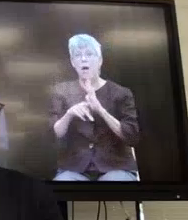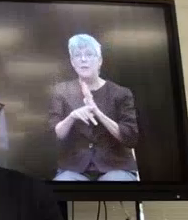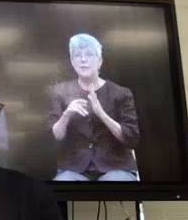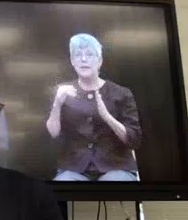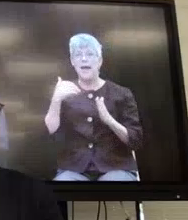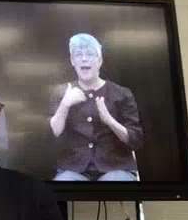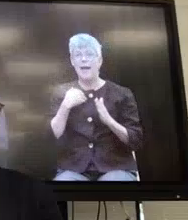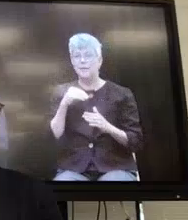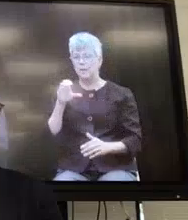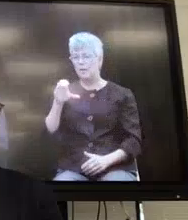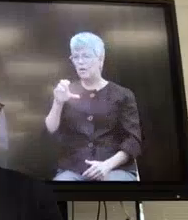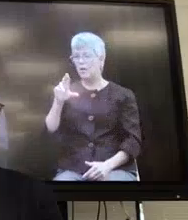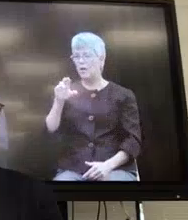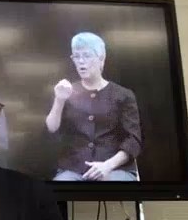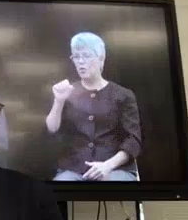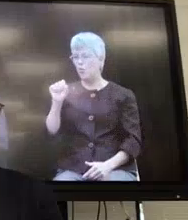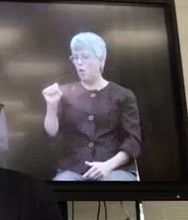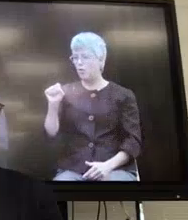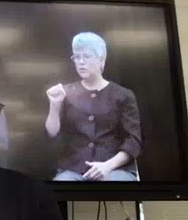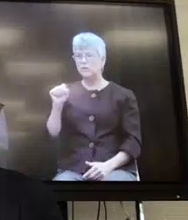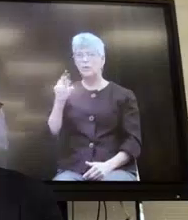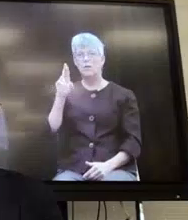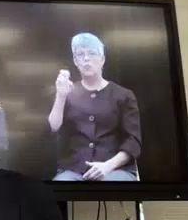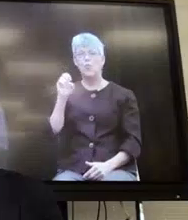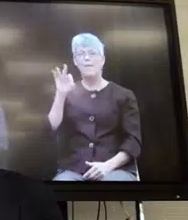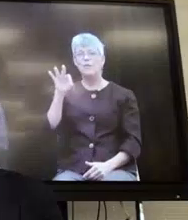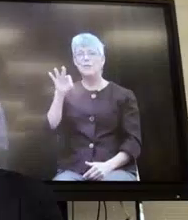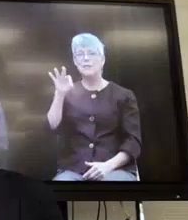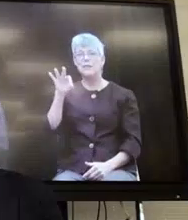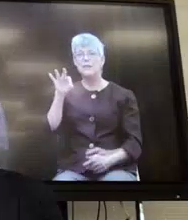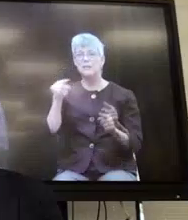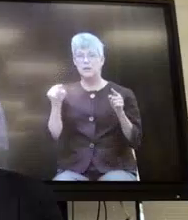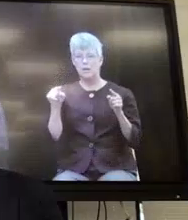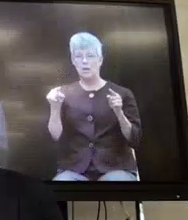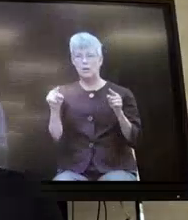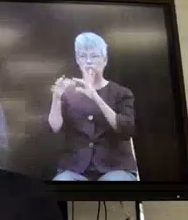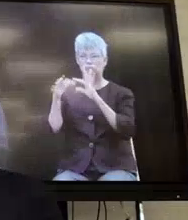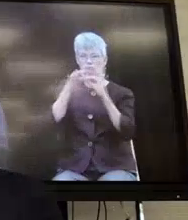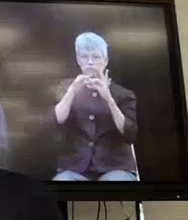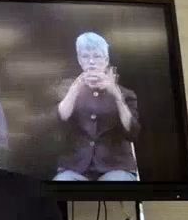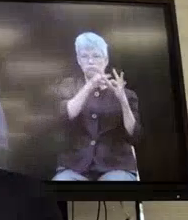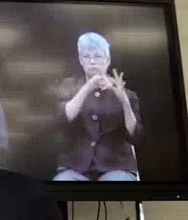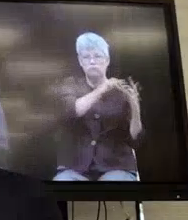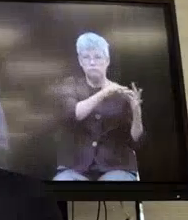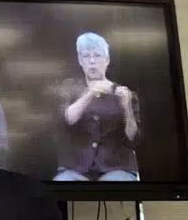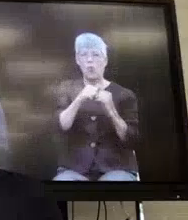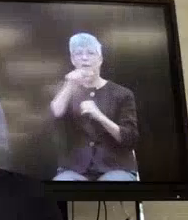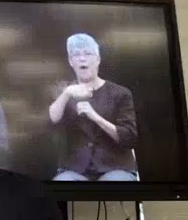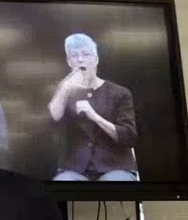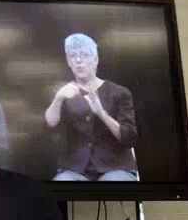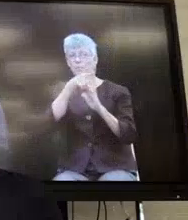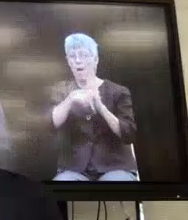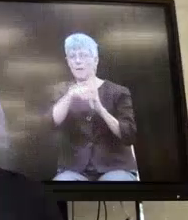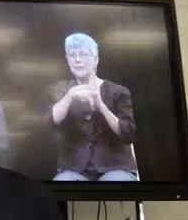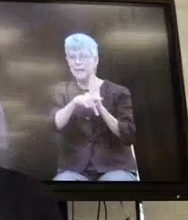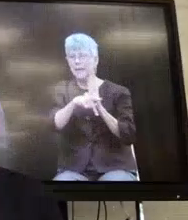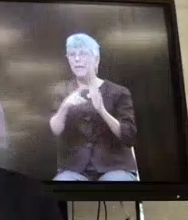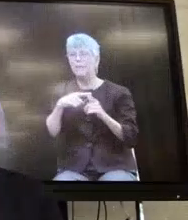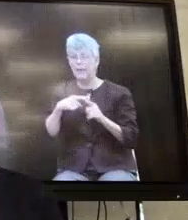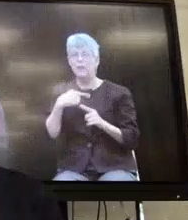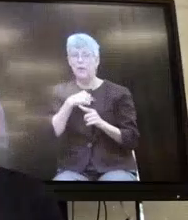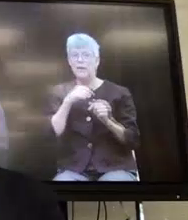references in it, what is the status of those cross references to other policies? And are those other policies that are in process or that